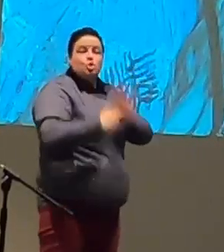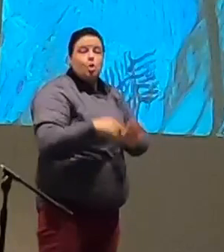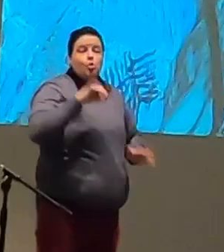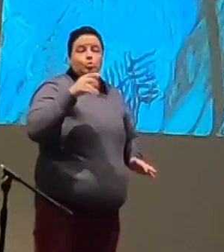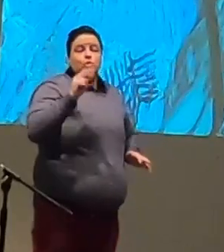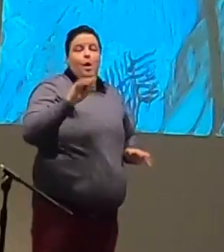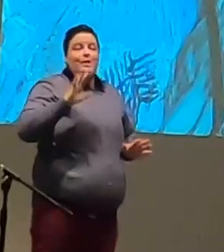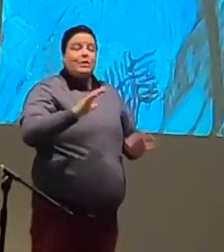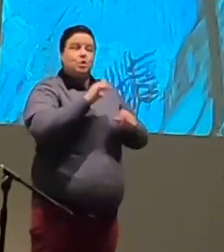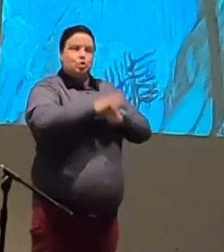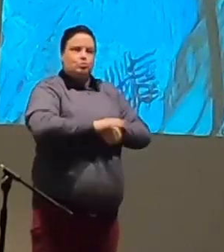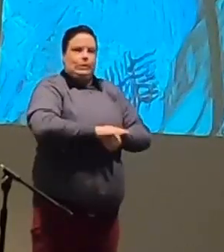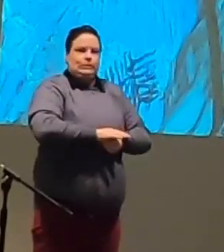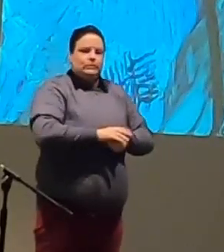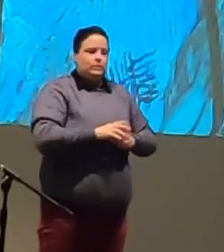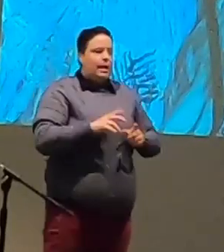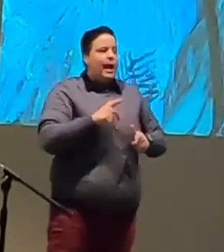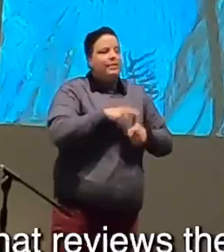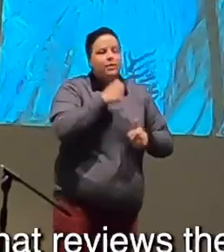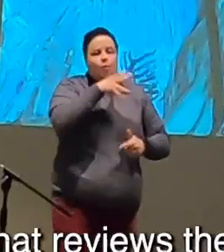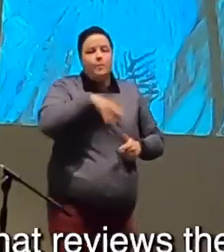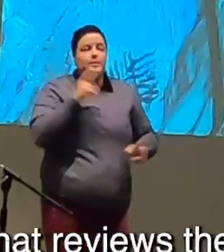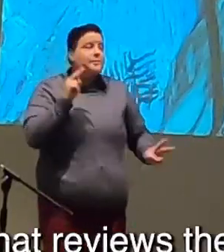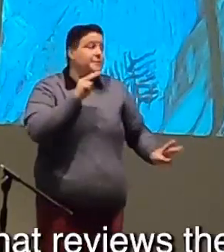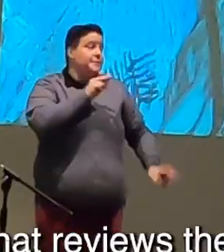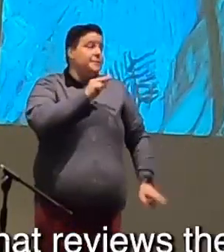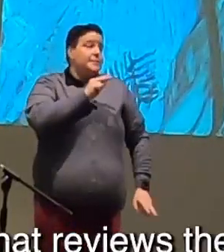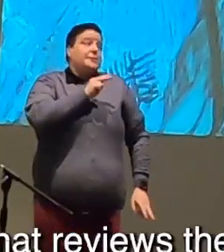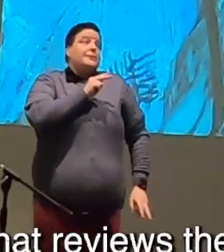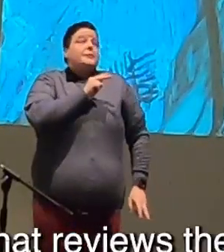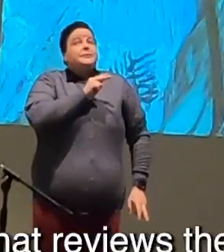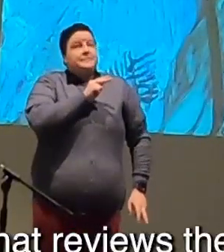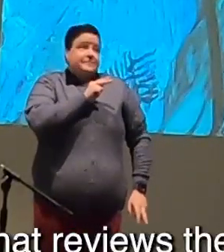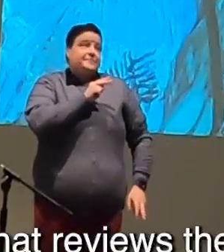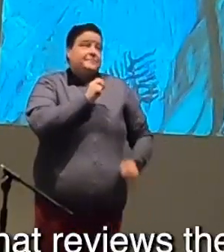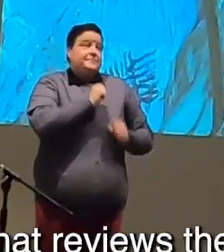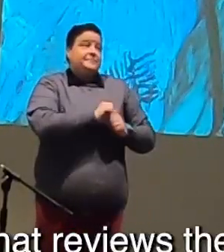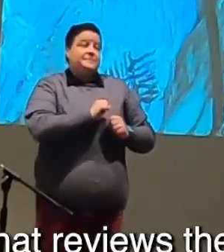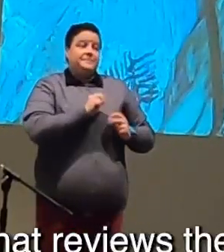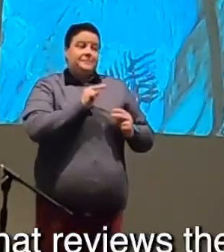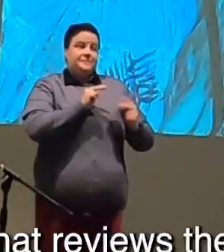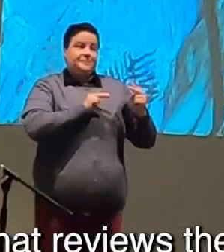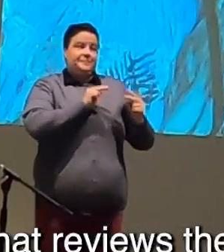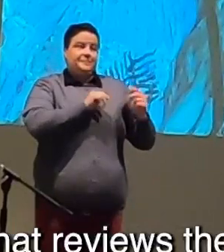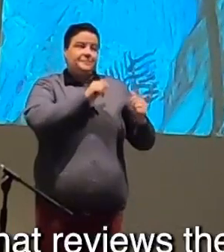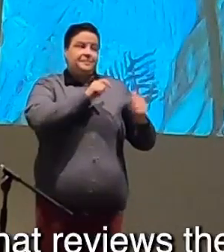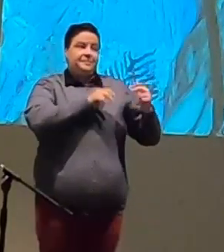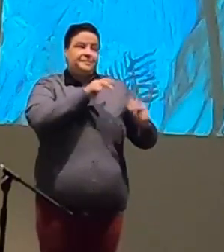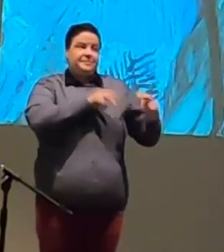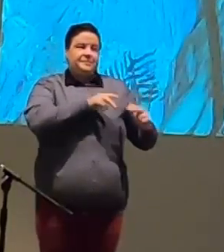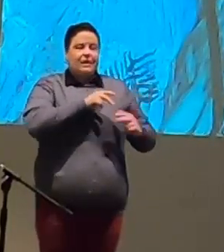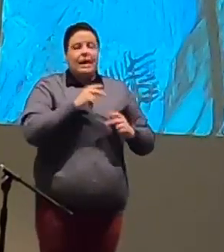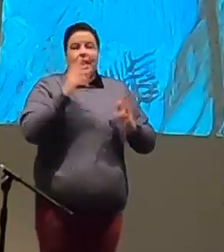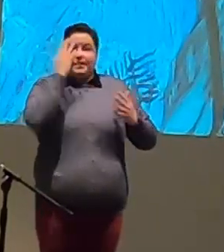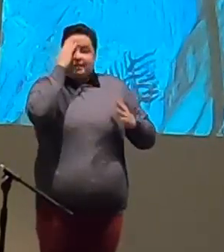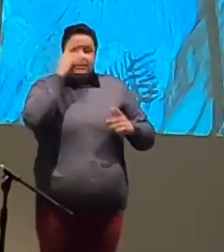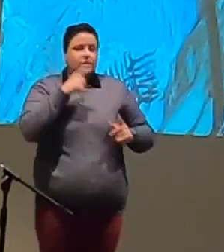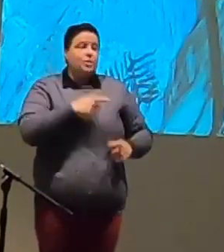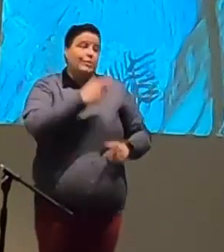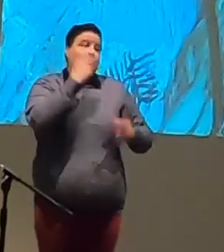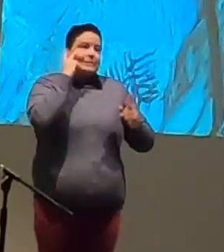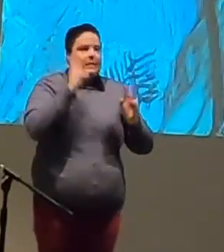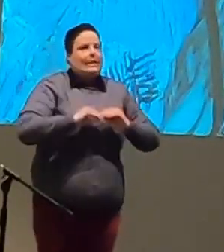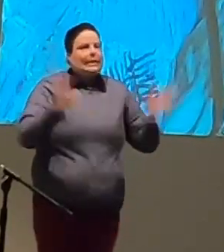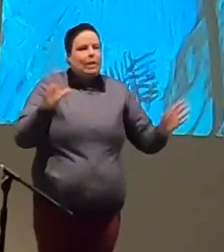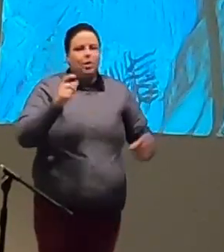while depicting her with this sort of intent gaze that imbues the scene with tension and mystery. You can tell she's